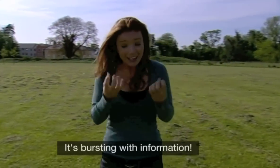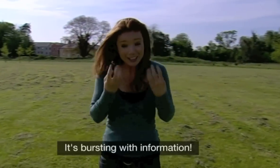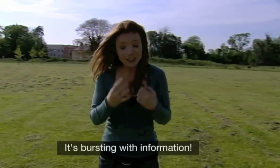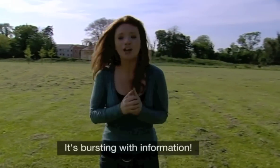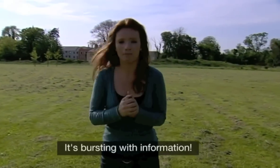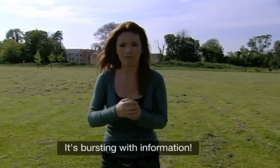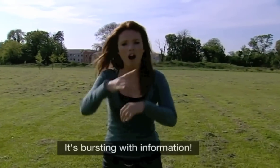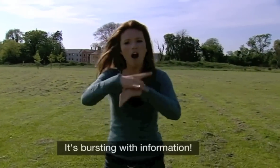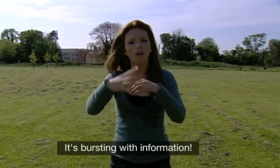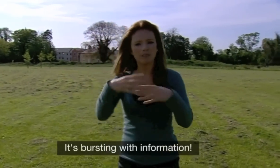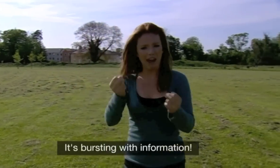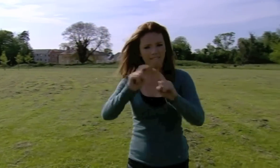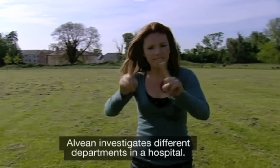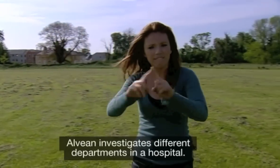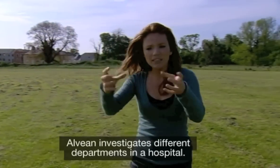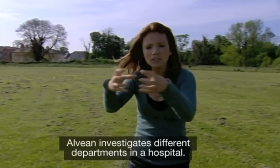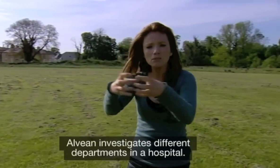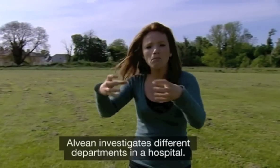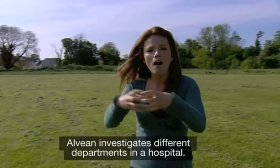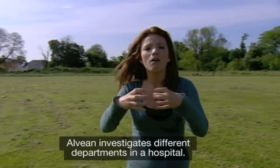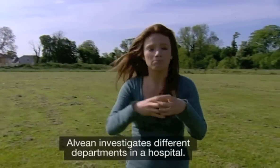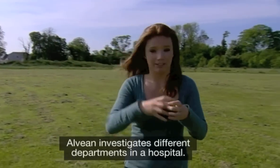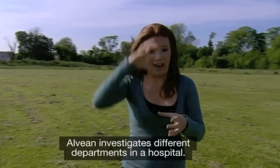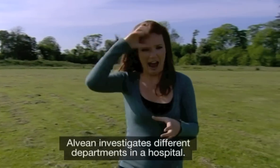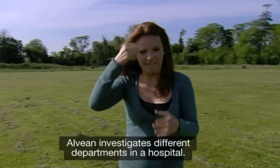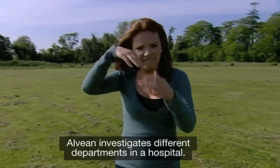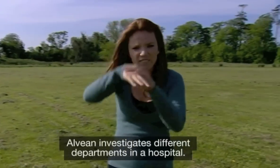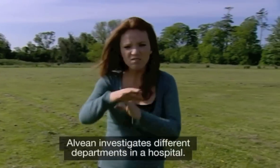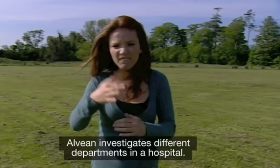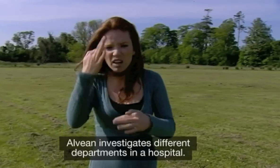with information. Alvin investigates different departments in a hospital.